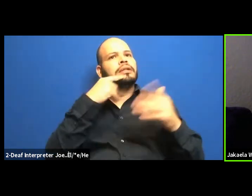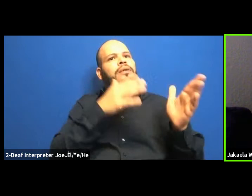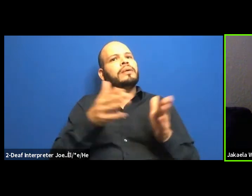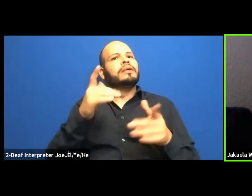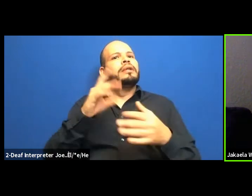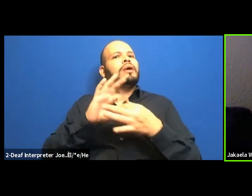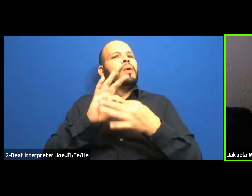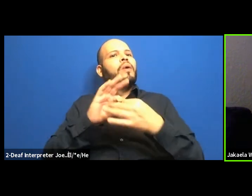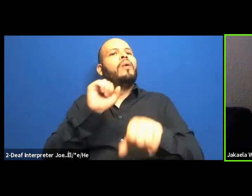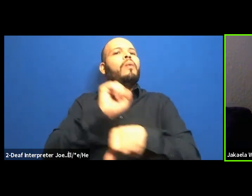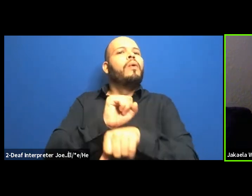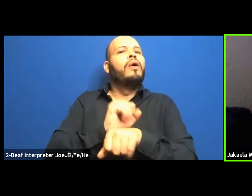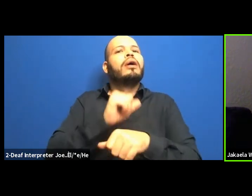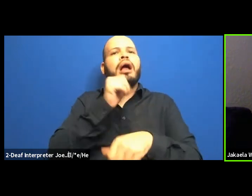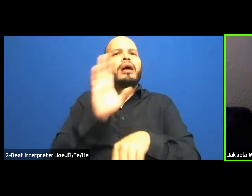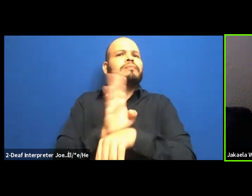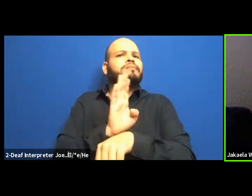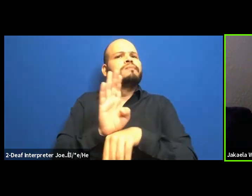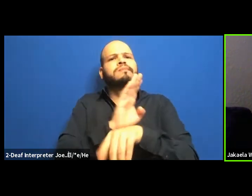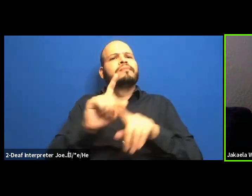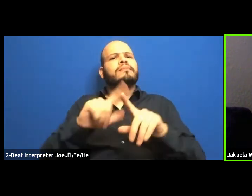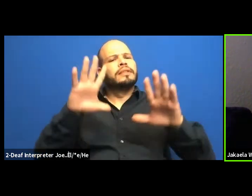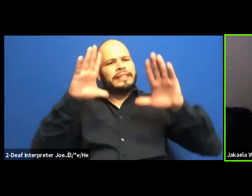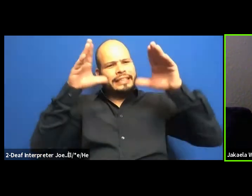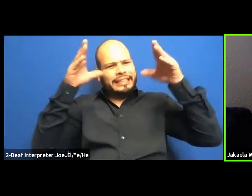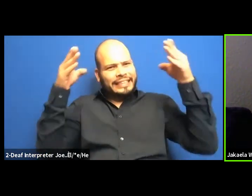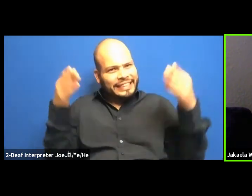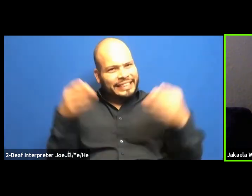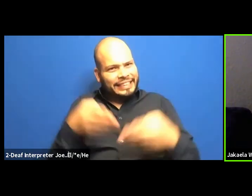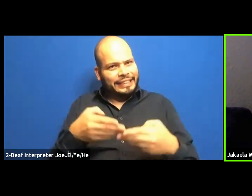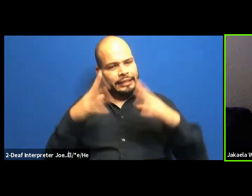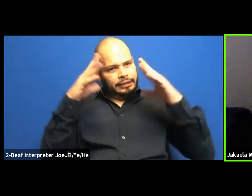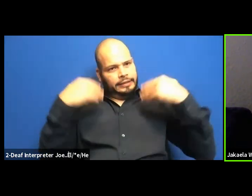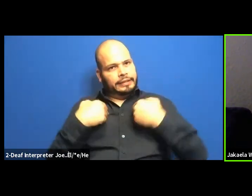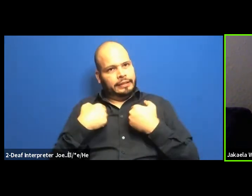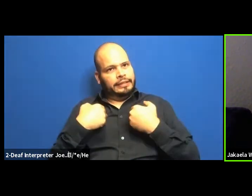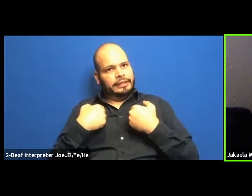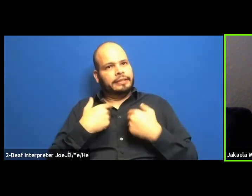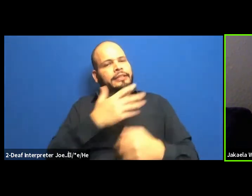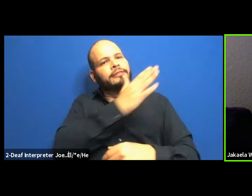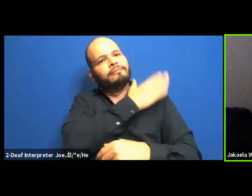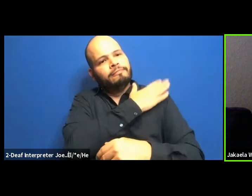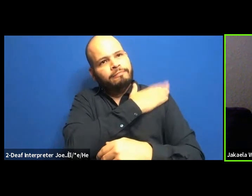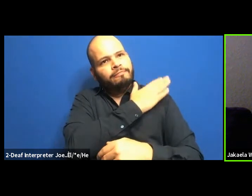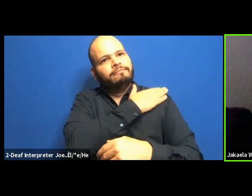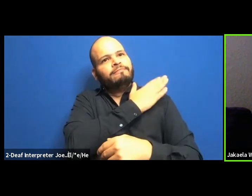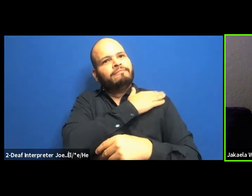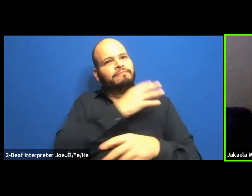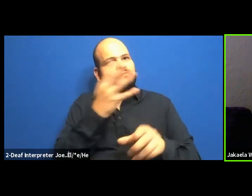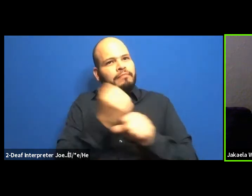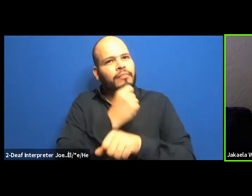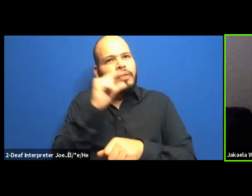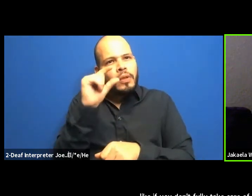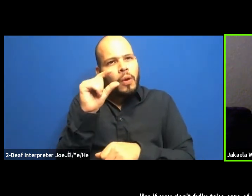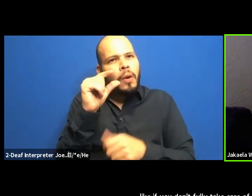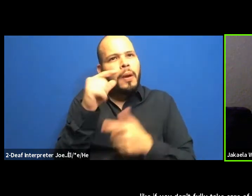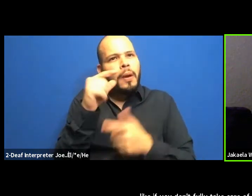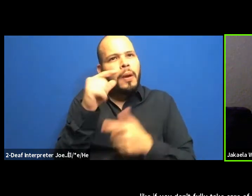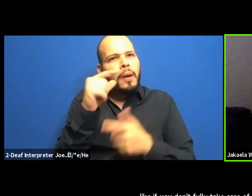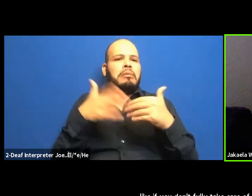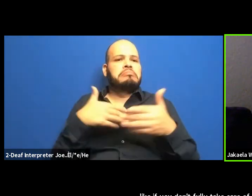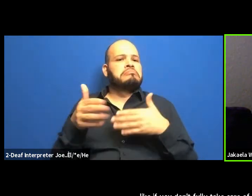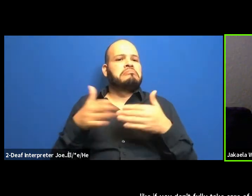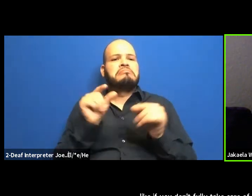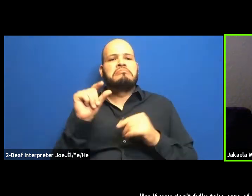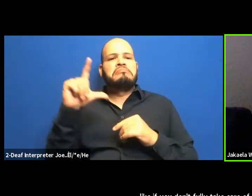important, because I feel like if you don't fully take care of yourself and fully understand what your needs are, then you aren't going to be able